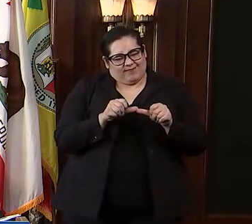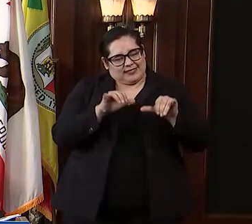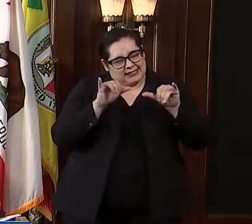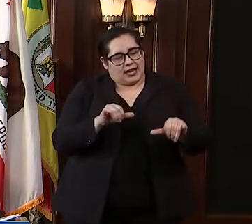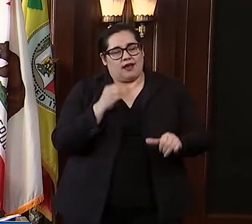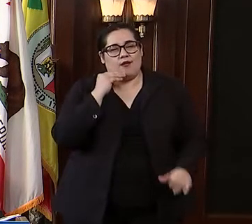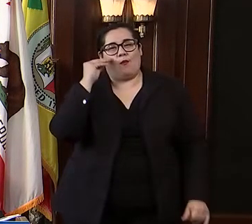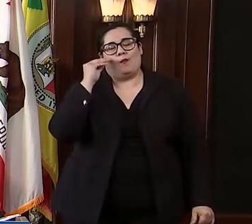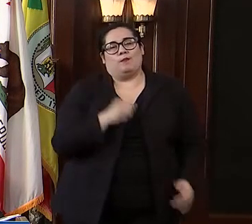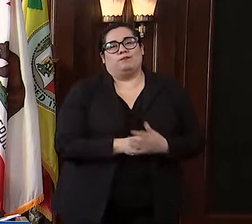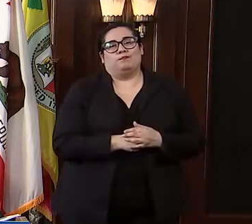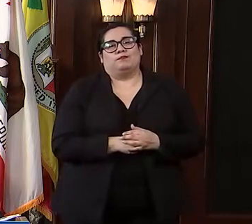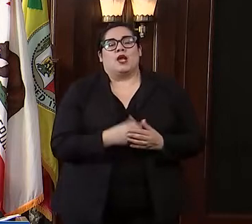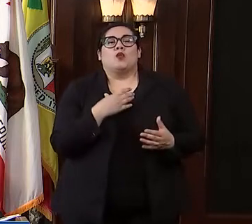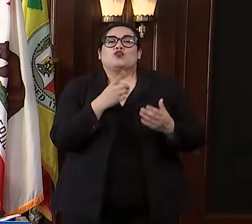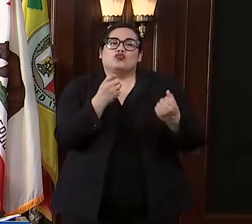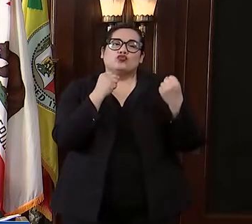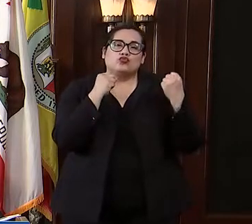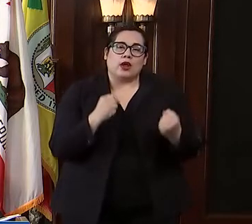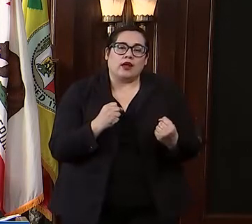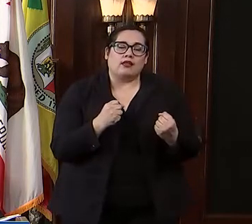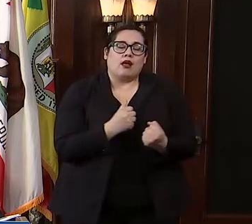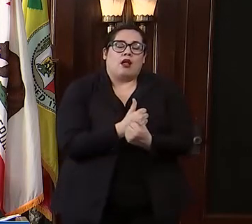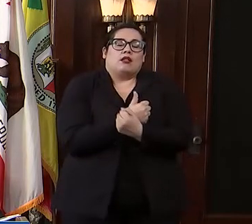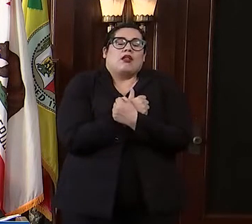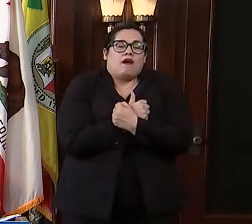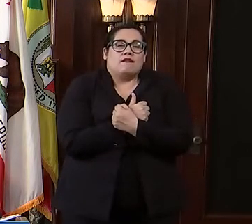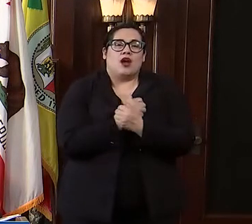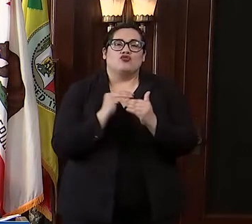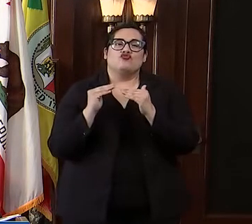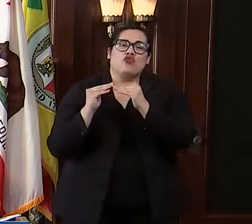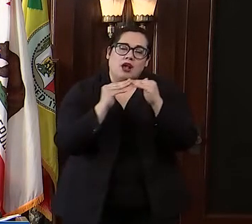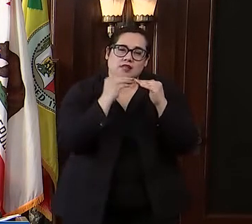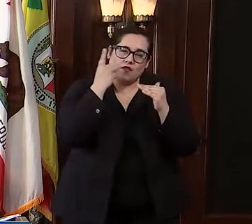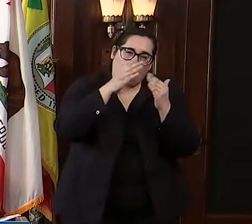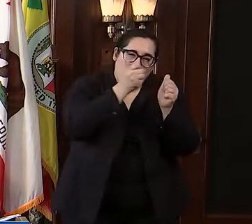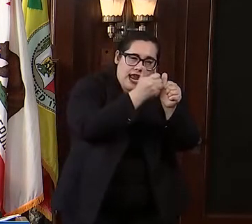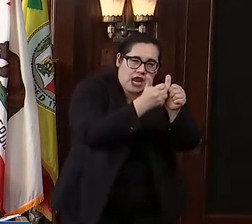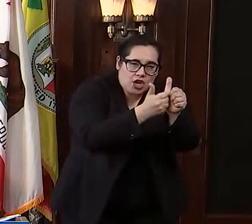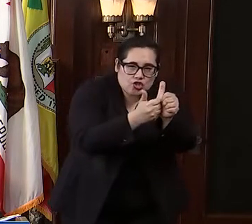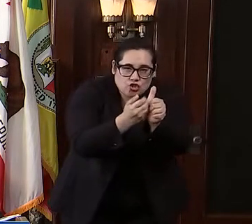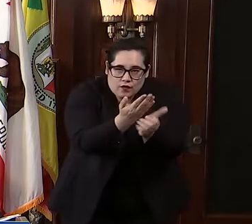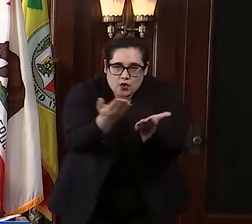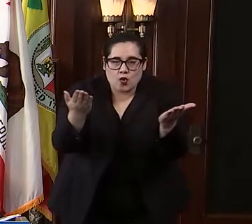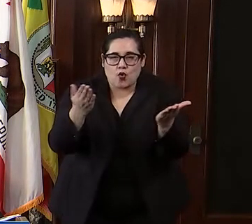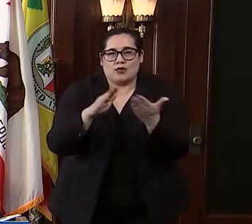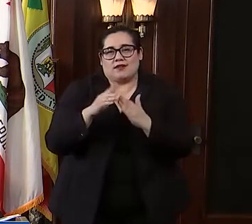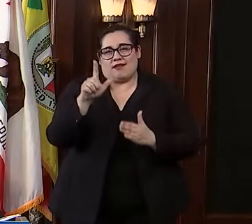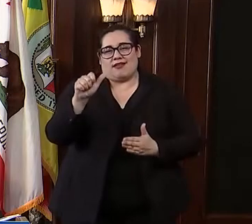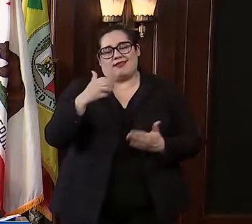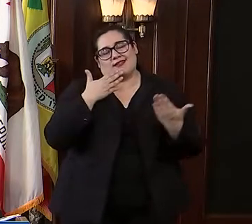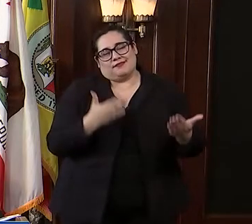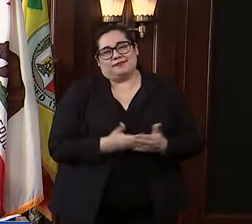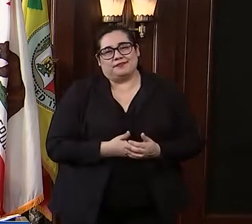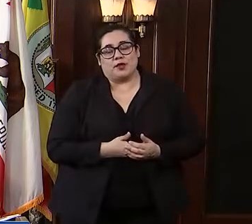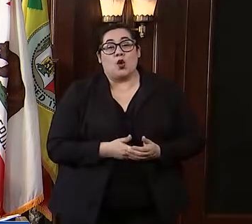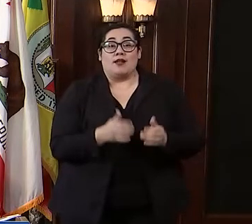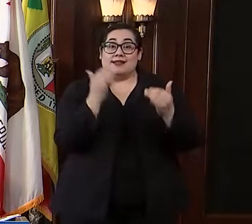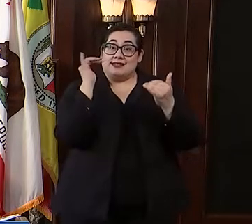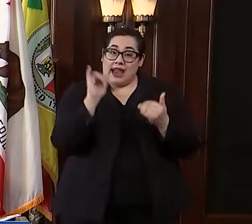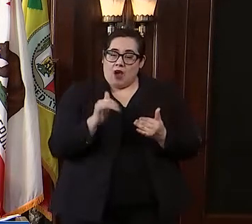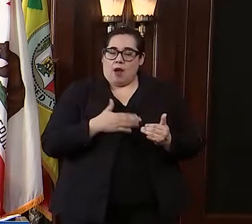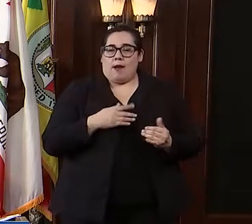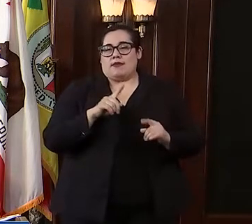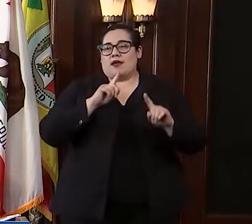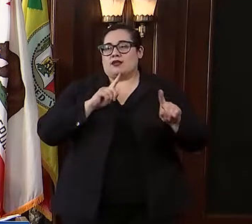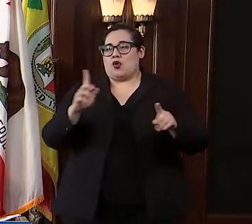home. Strength and love and justice to each one of you, Los Angeles. Thank you. With that, I'd be happy